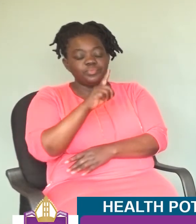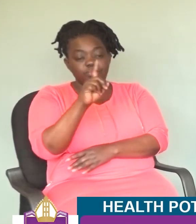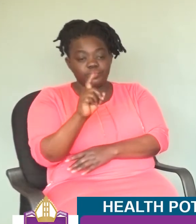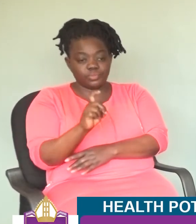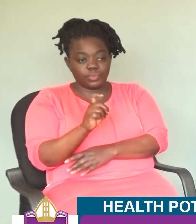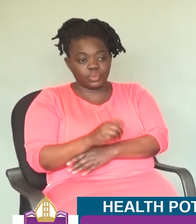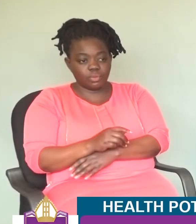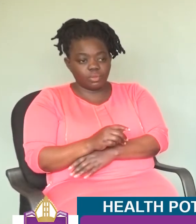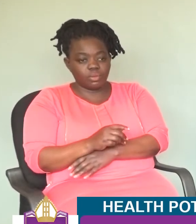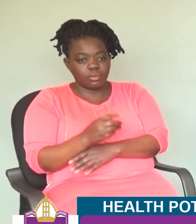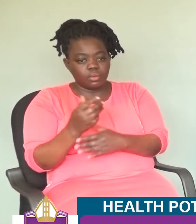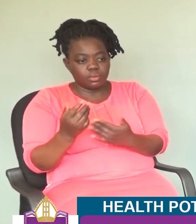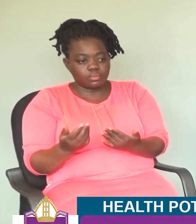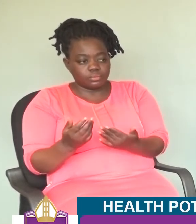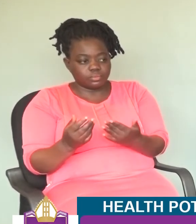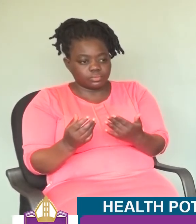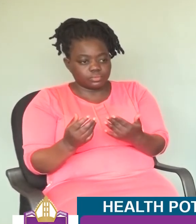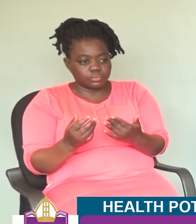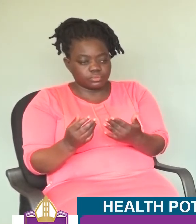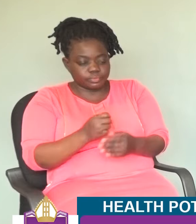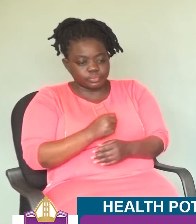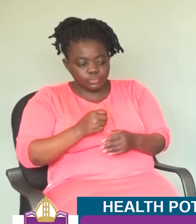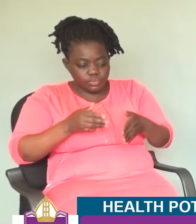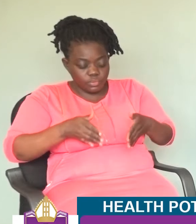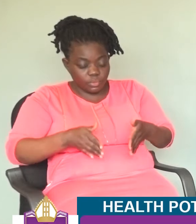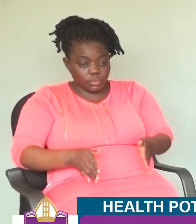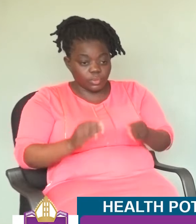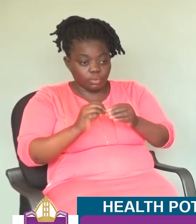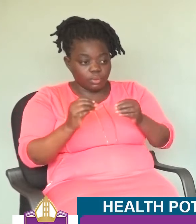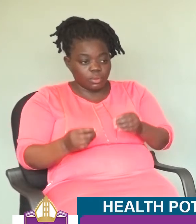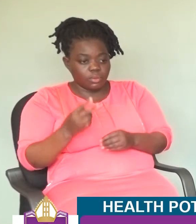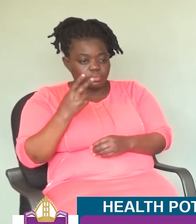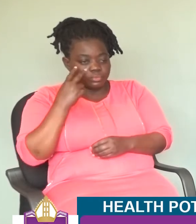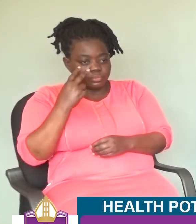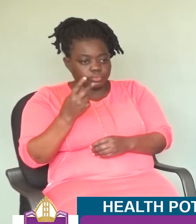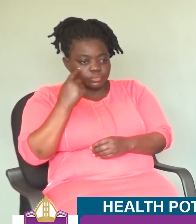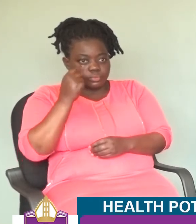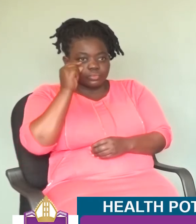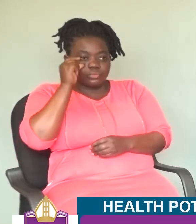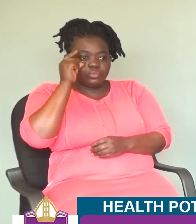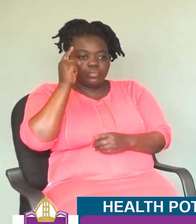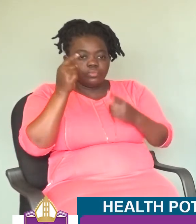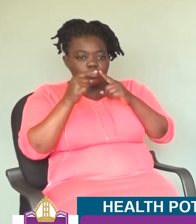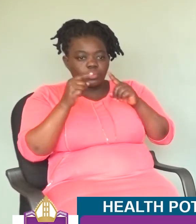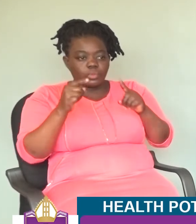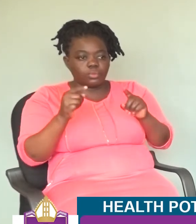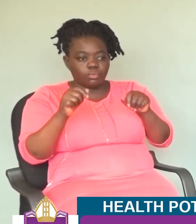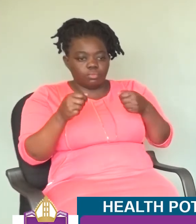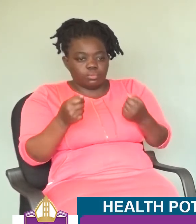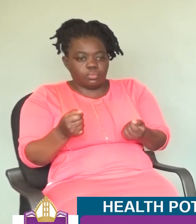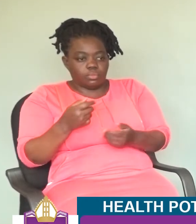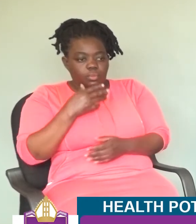concern. When a mother gives birth to a child, we see a child's eyes open, but this child cannot